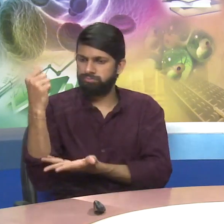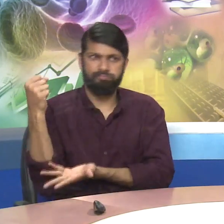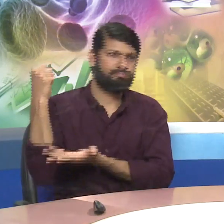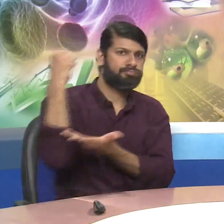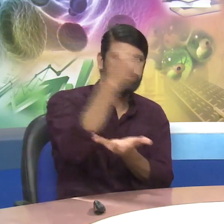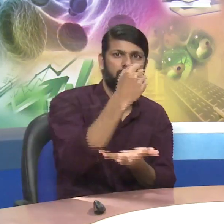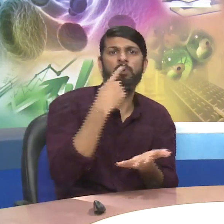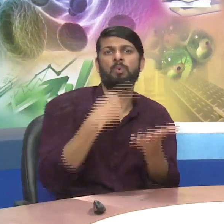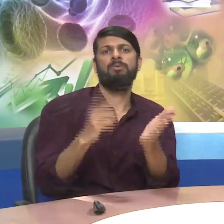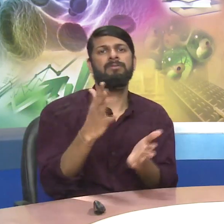public fund.